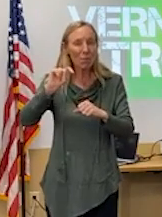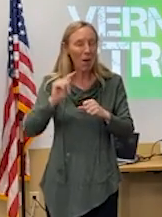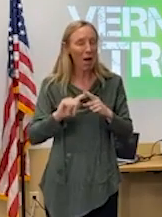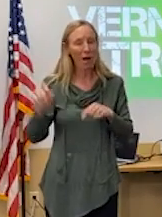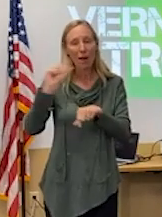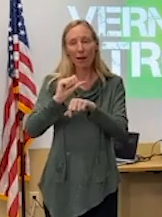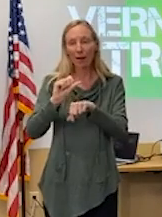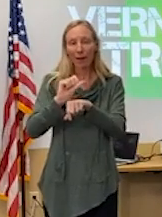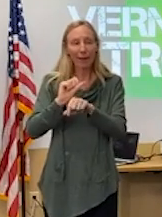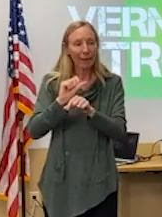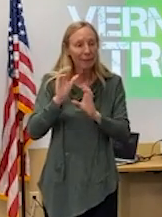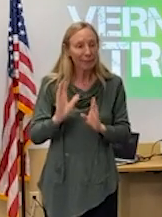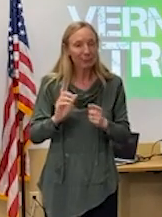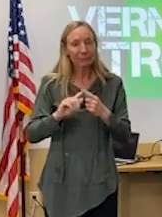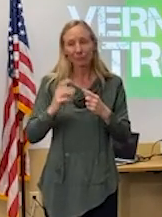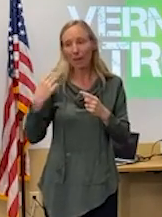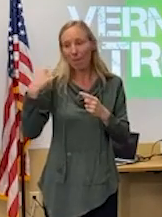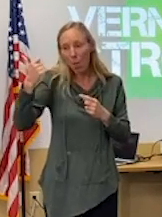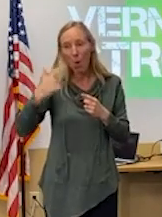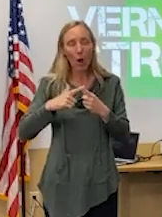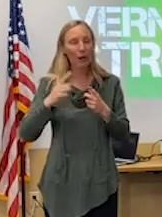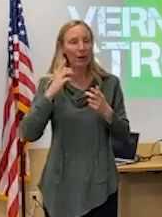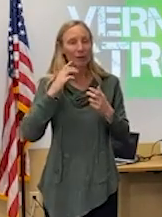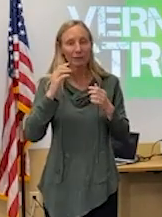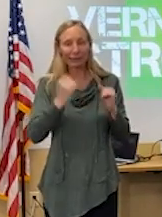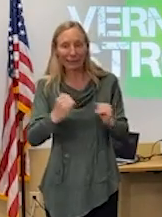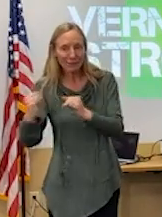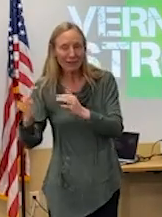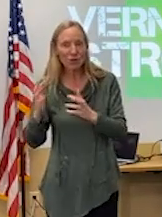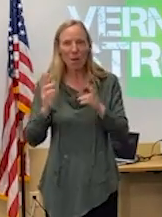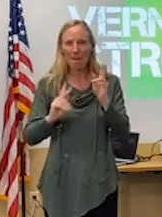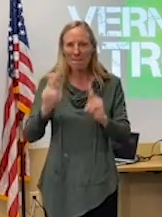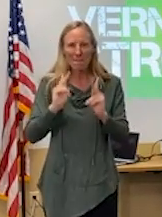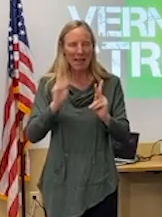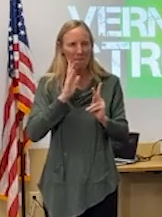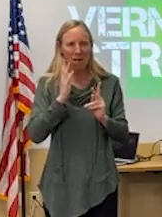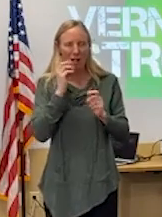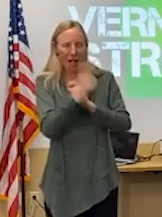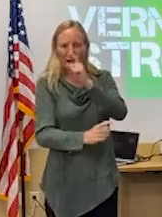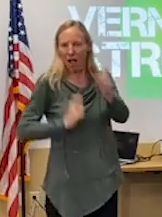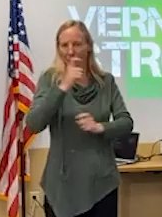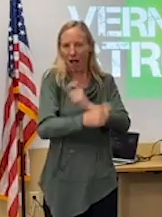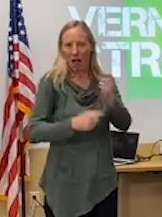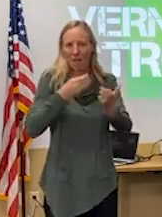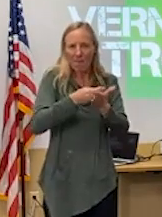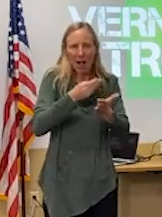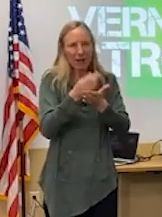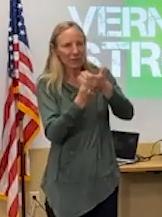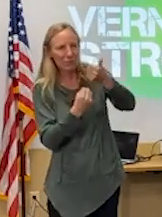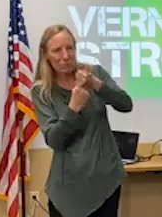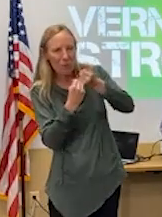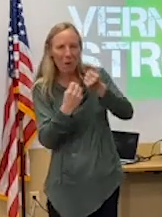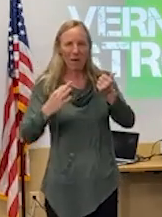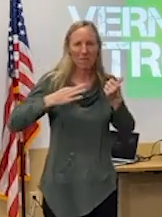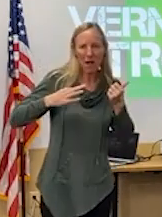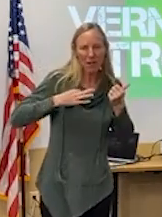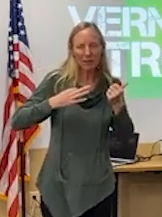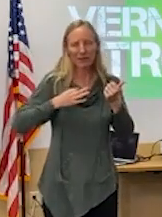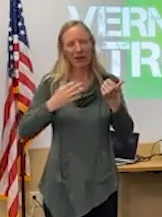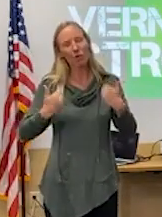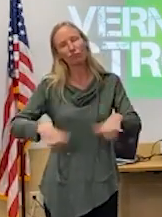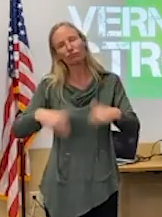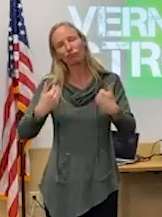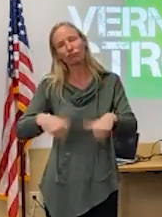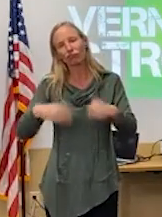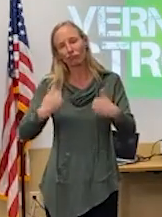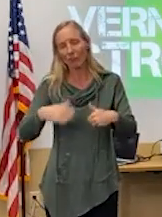and individuals, have stepped up to help their neighbors across the state. So we're really excited for this partnership, the